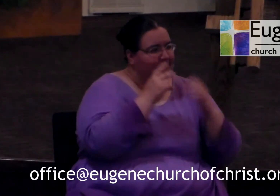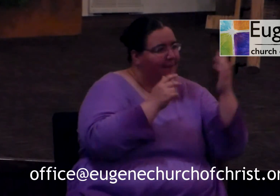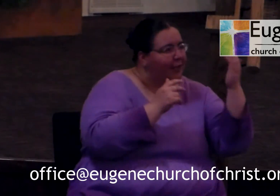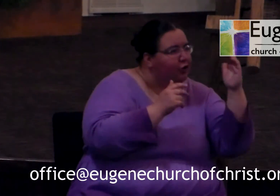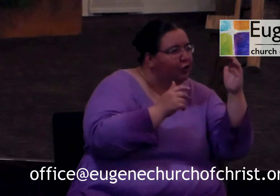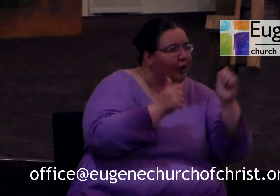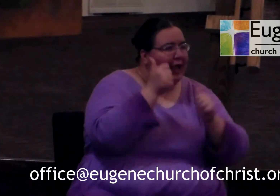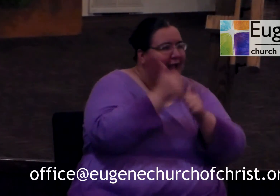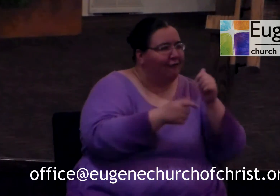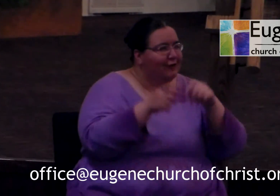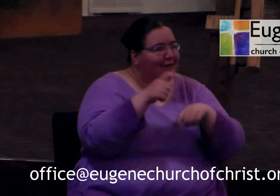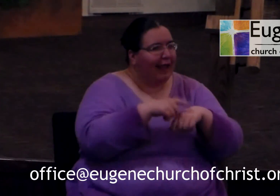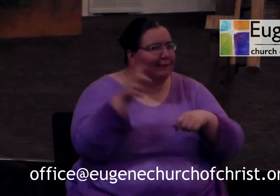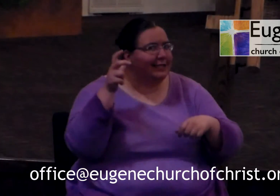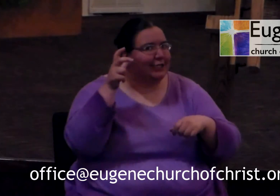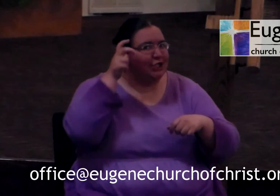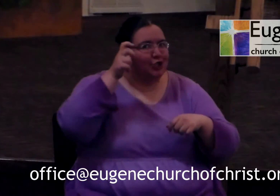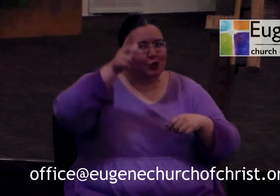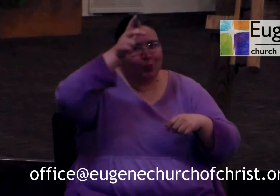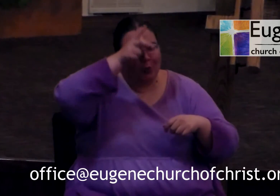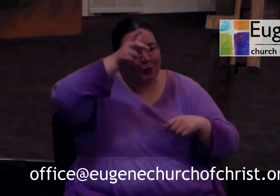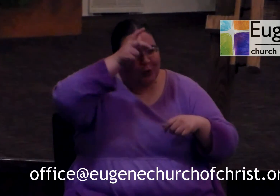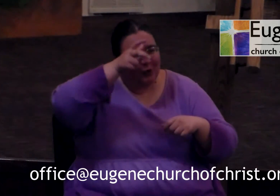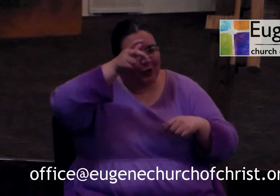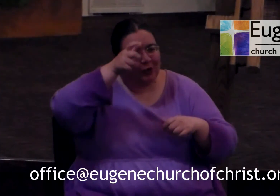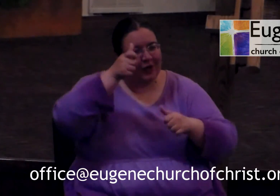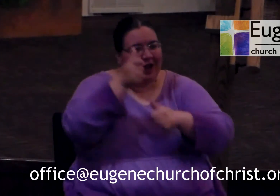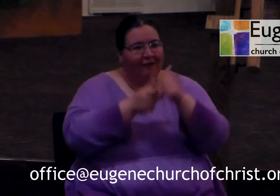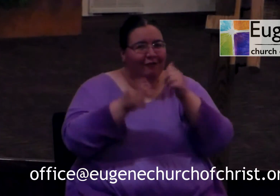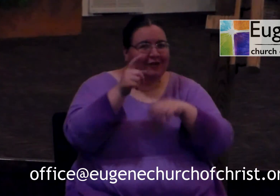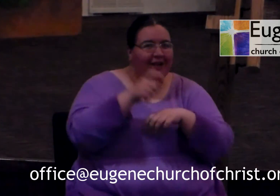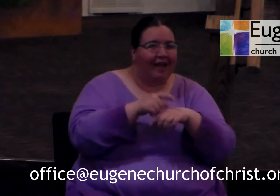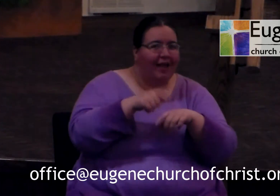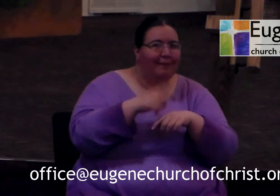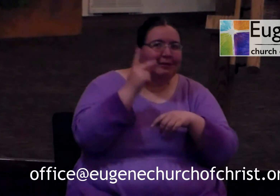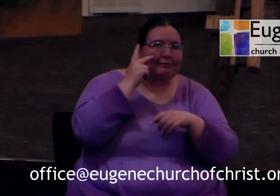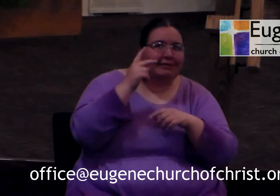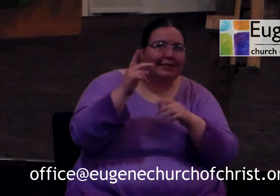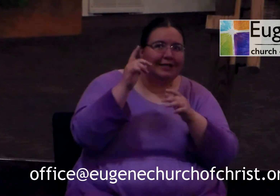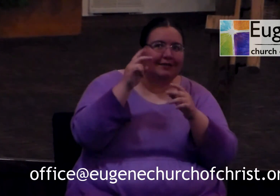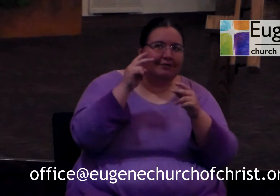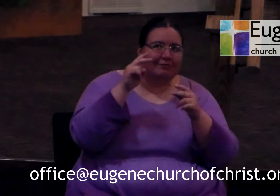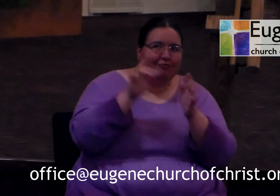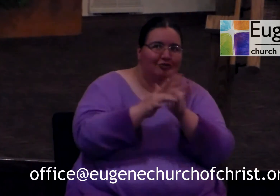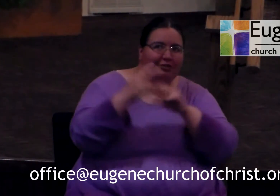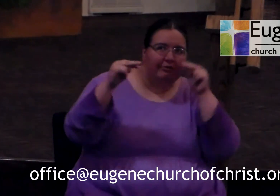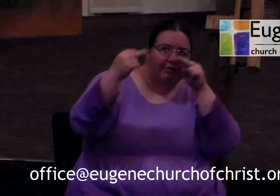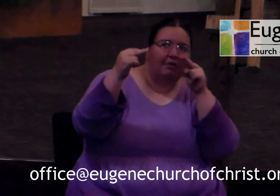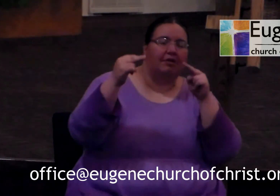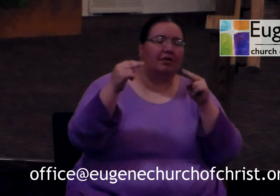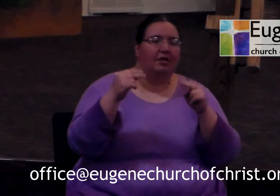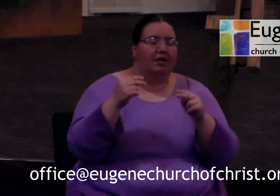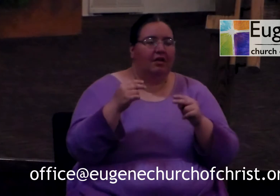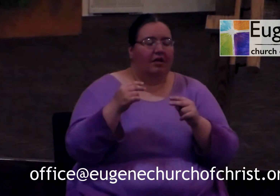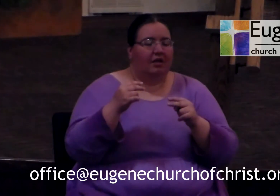catches the eyes of Jesus, has relived so many times, I can't believe I did that. I can't believe I said I don't know